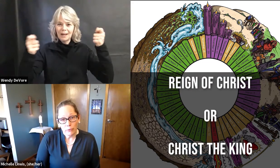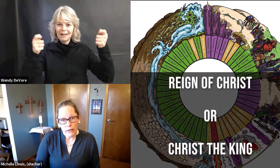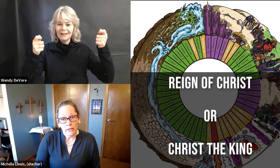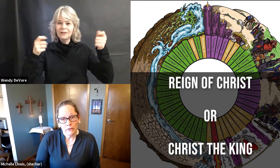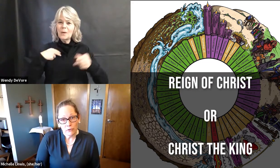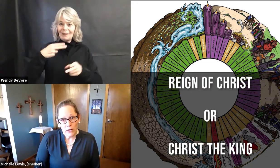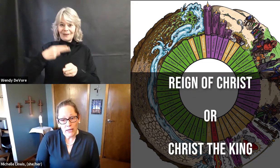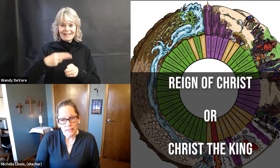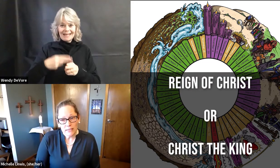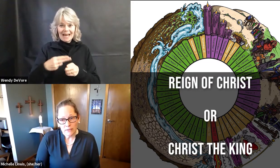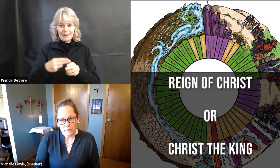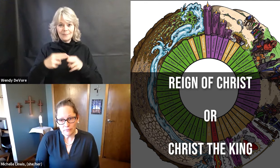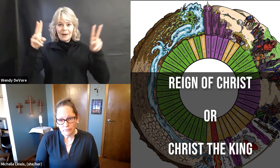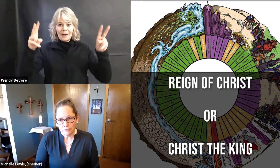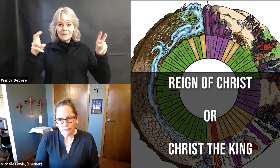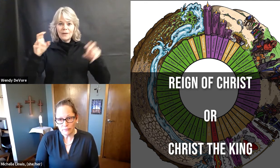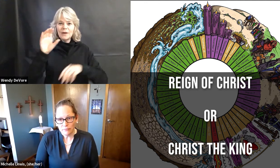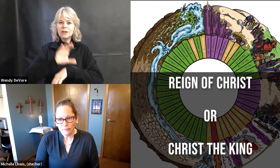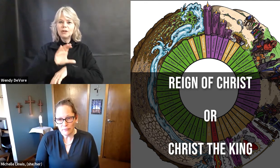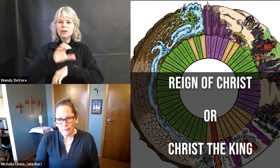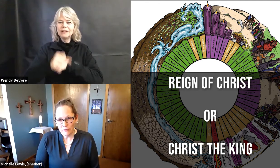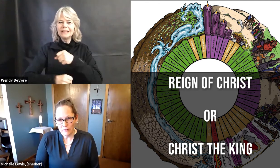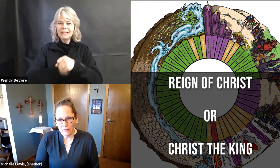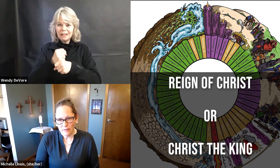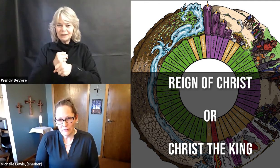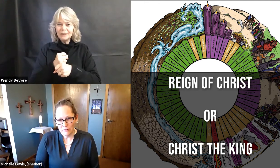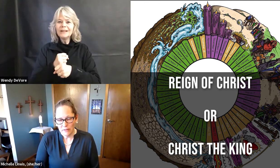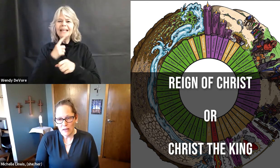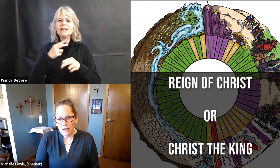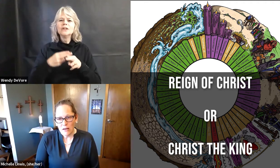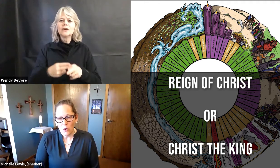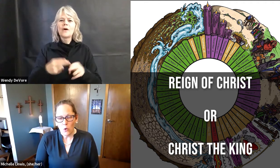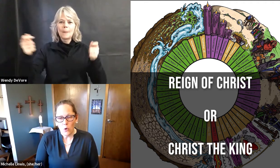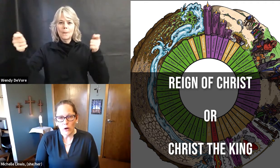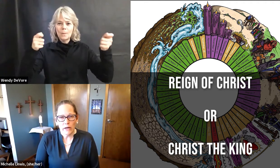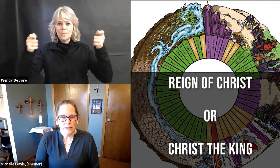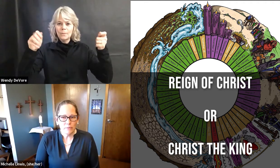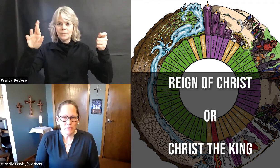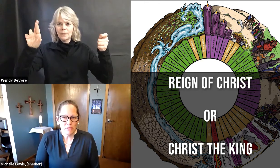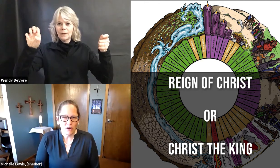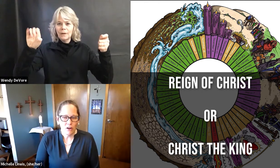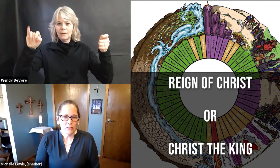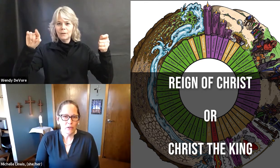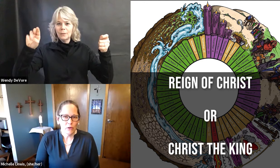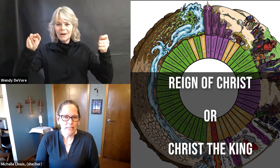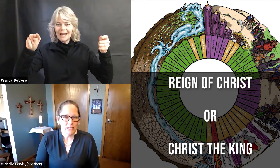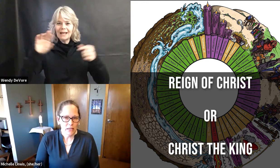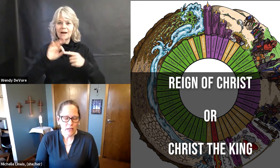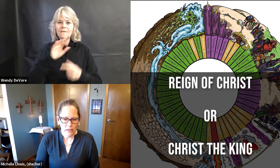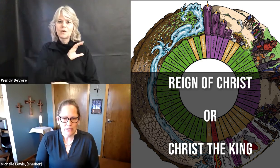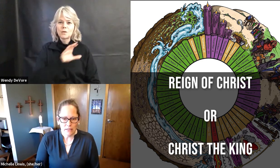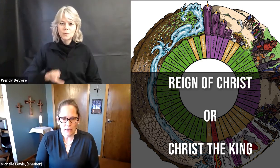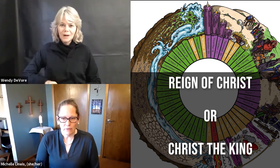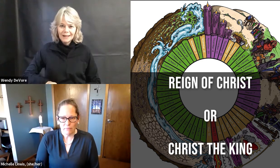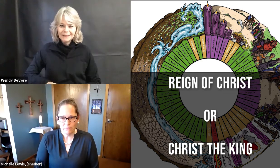the Reign of Christ. or sometimes it's called Christ the